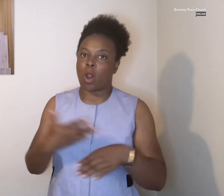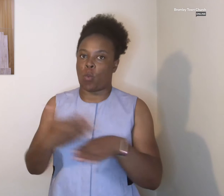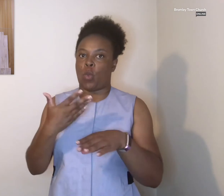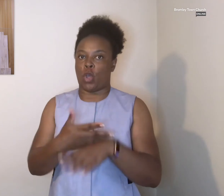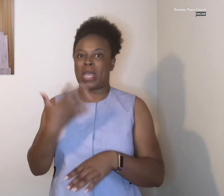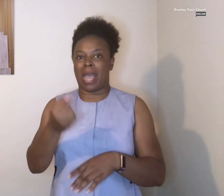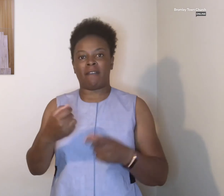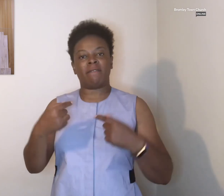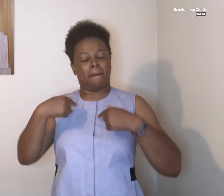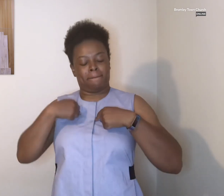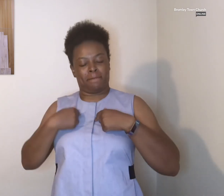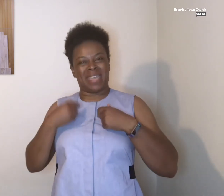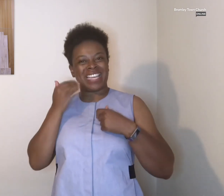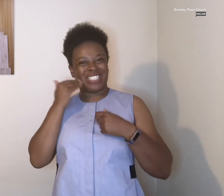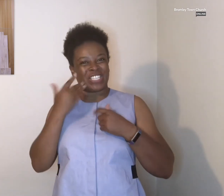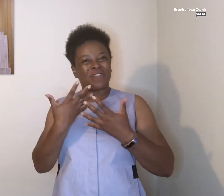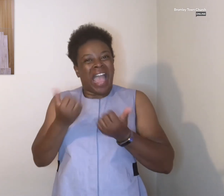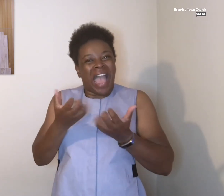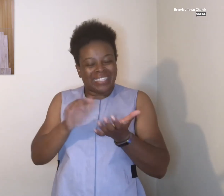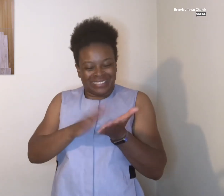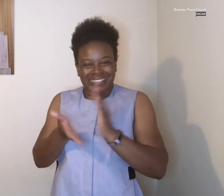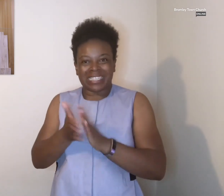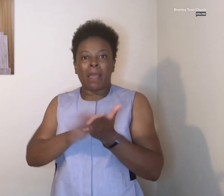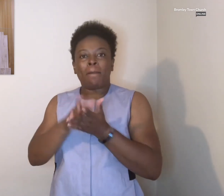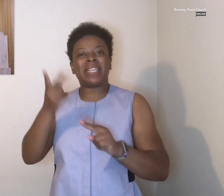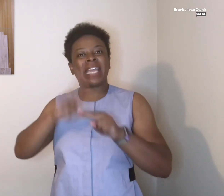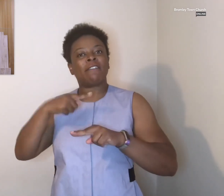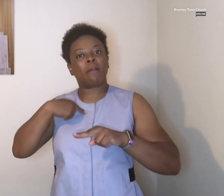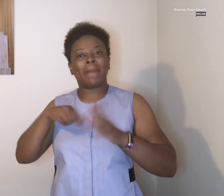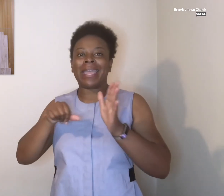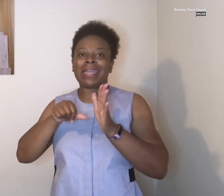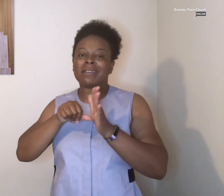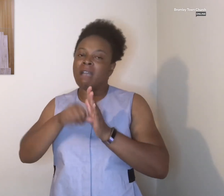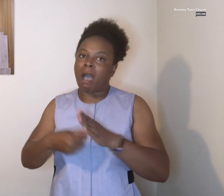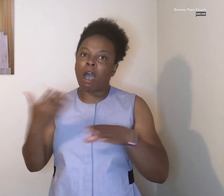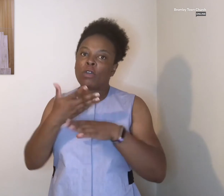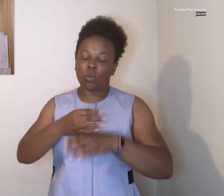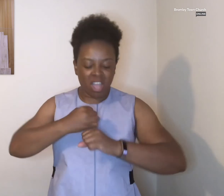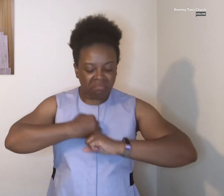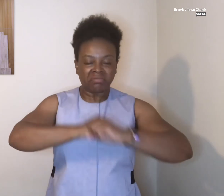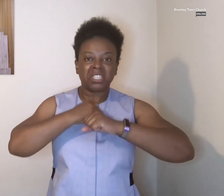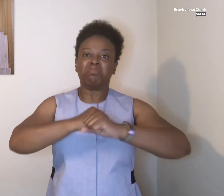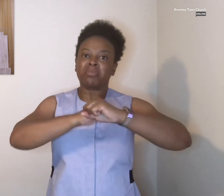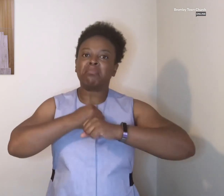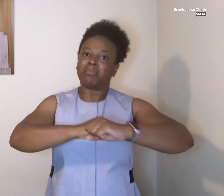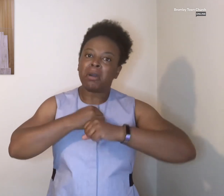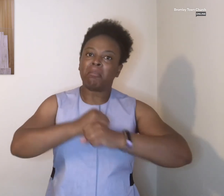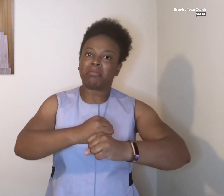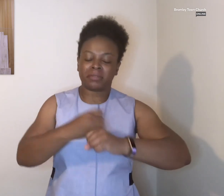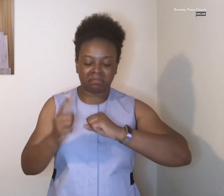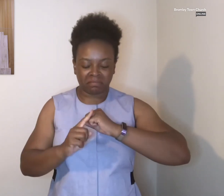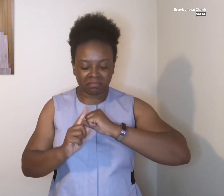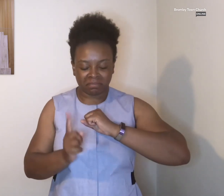fairly quickly, I'll start to get blisters come up on my hands. Because when you're using a tool or something and there's that vibration or